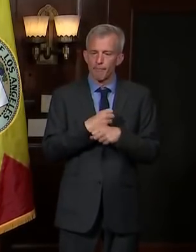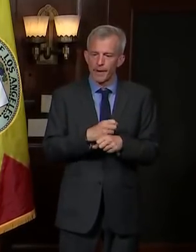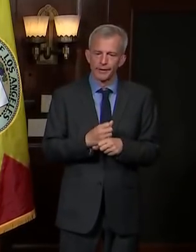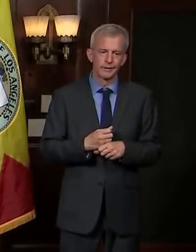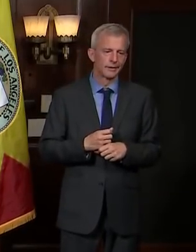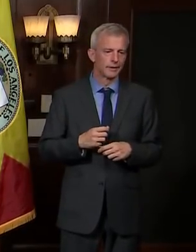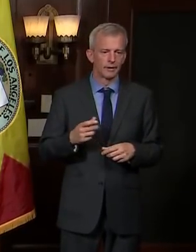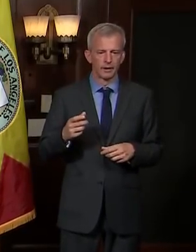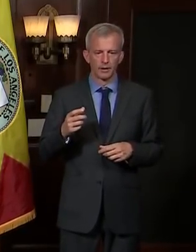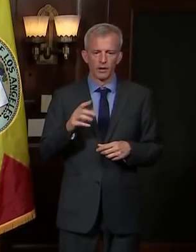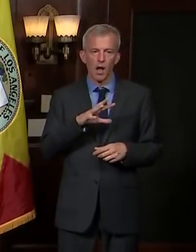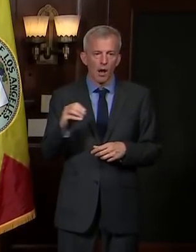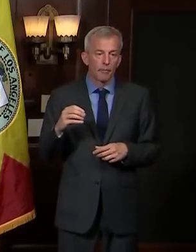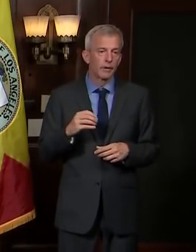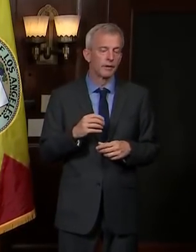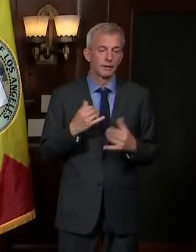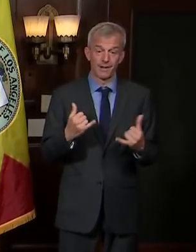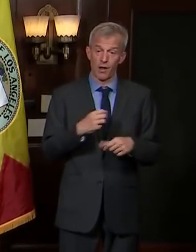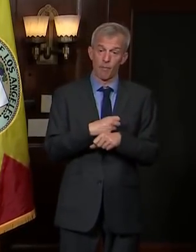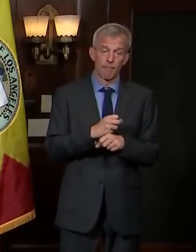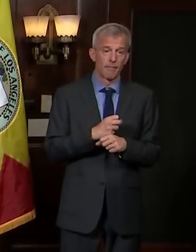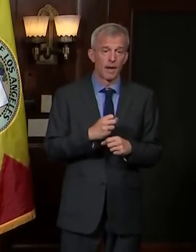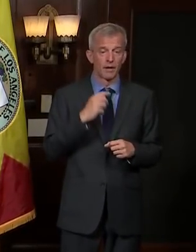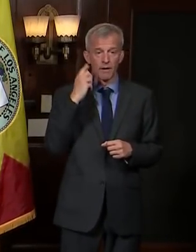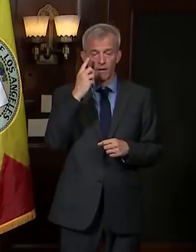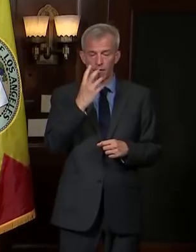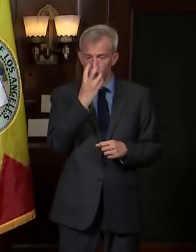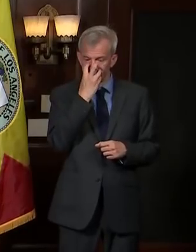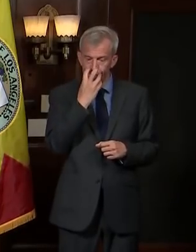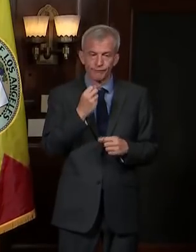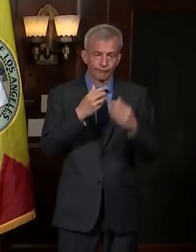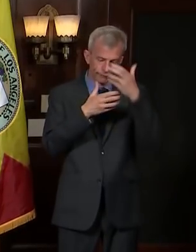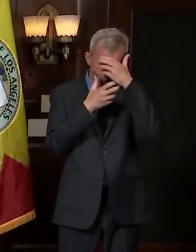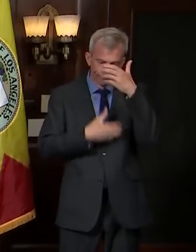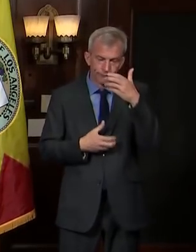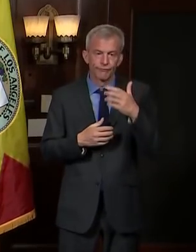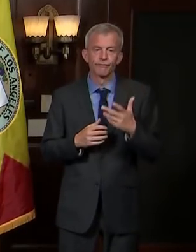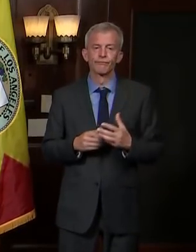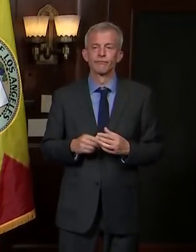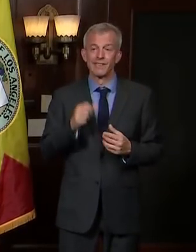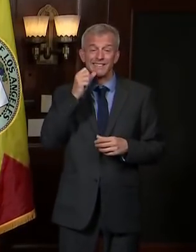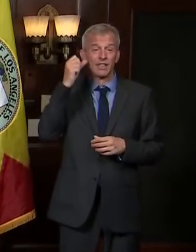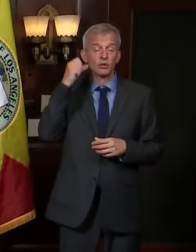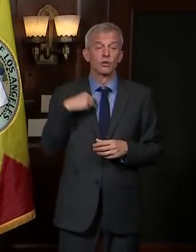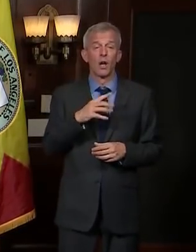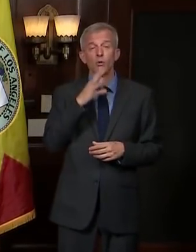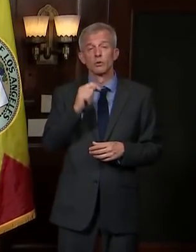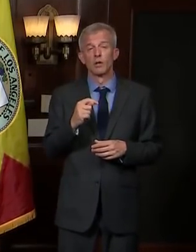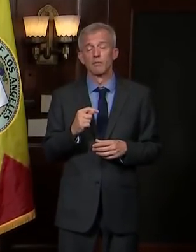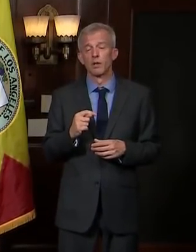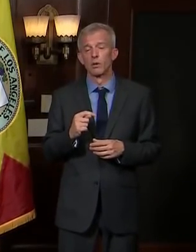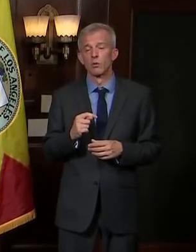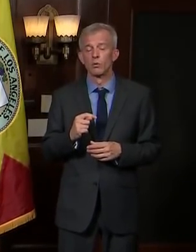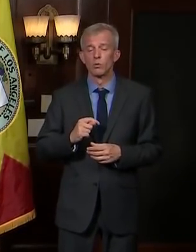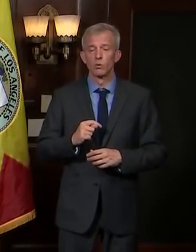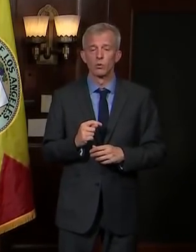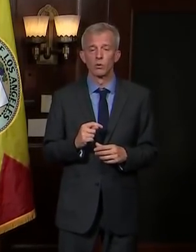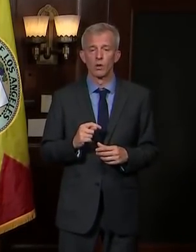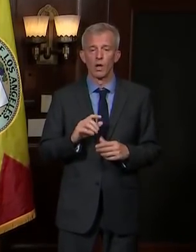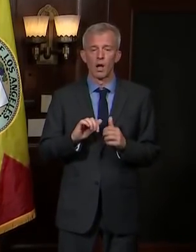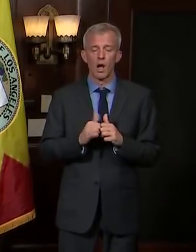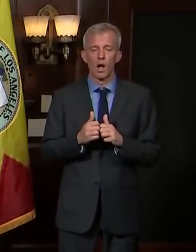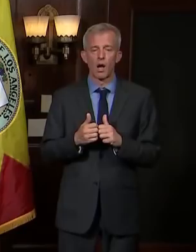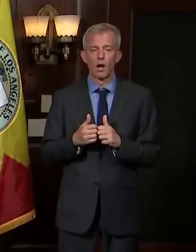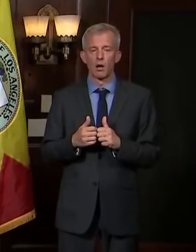face shields with some of our local manufacturers. Yesterday I was talking about, and a couple different nights I've talked about how we've